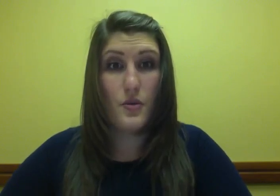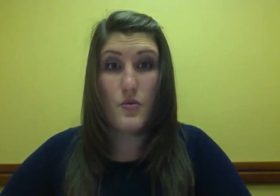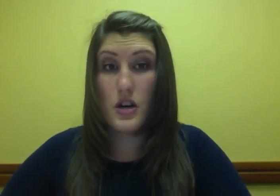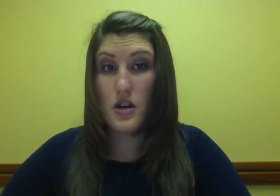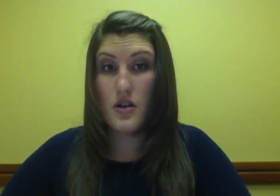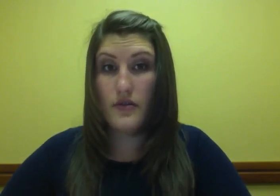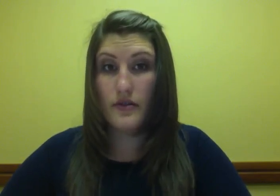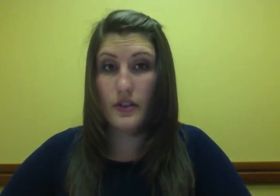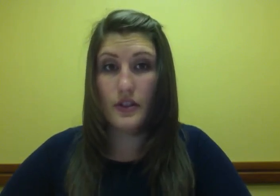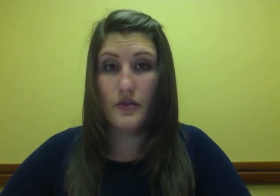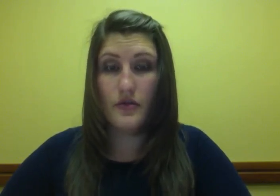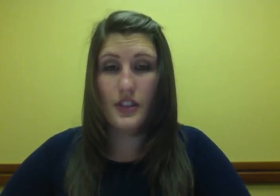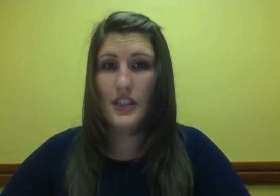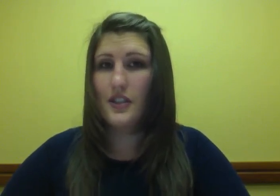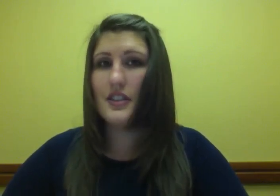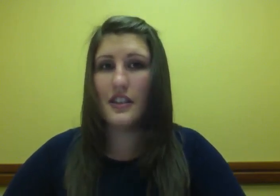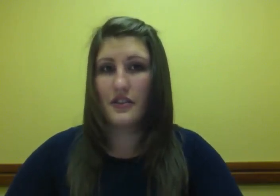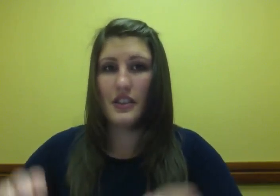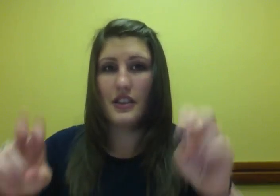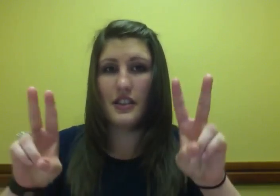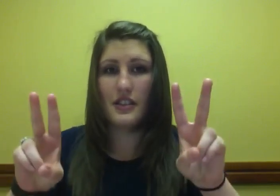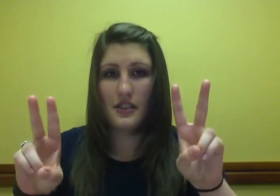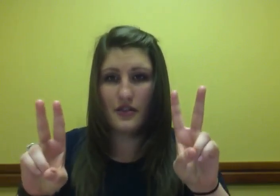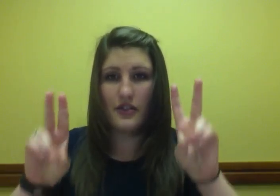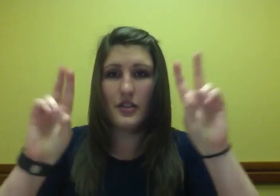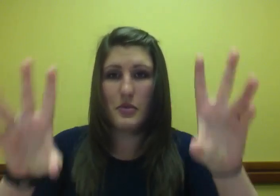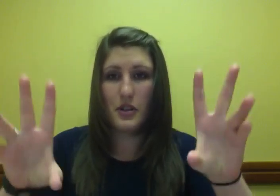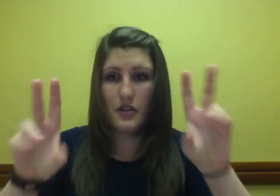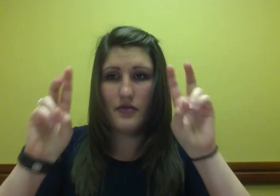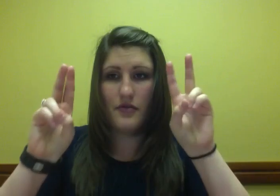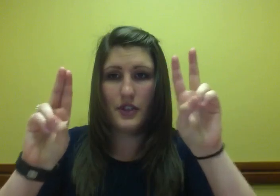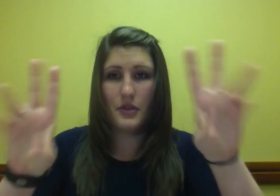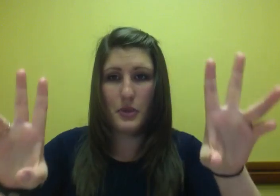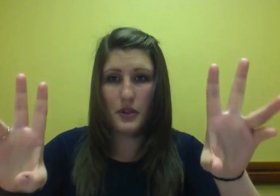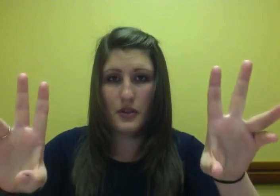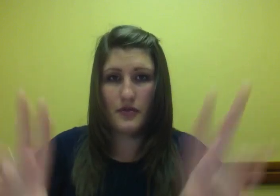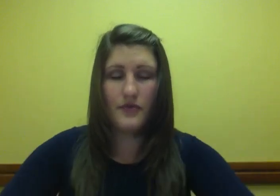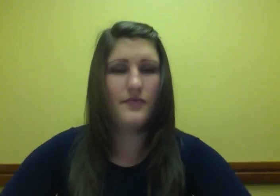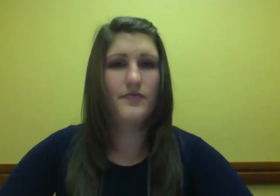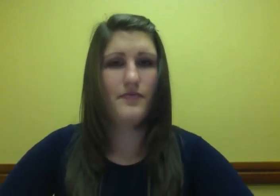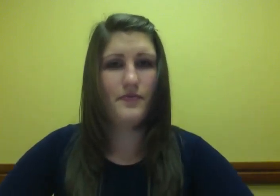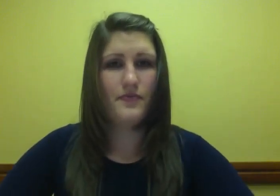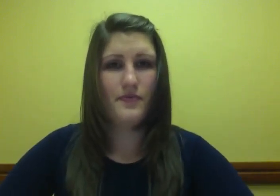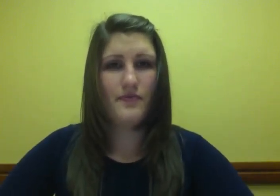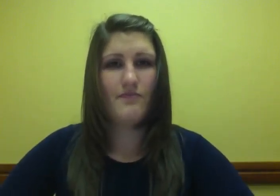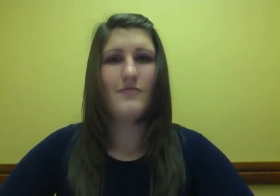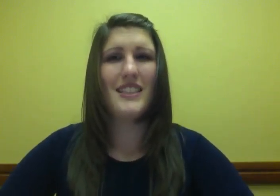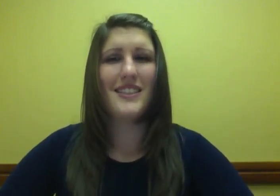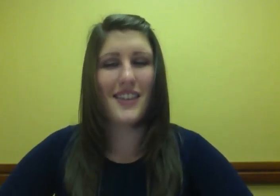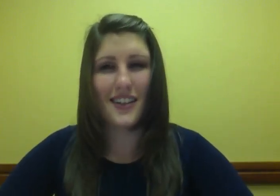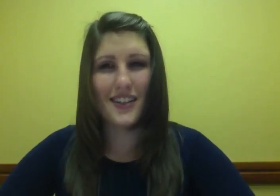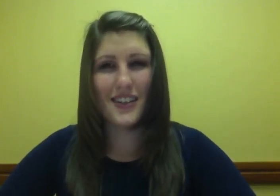Minnesota? She definitely does volleyball. Volleyball. Is that a contact